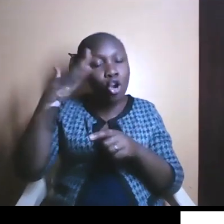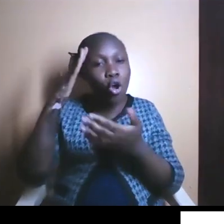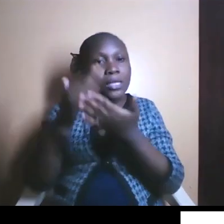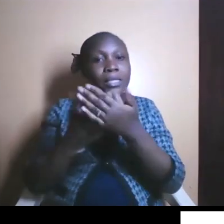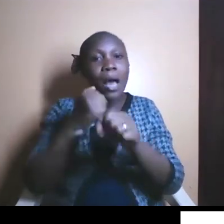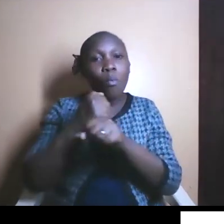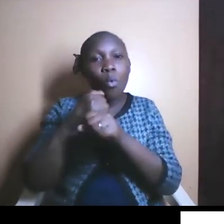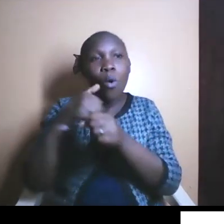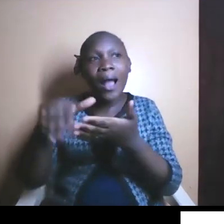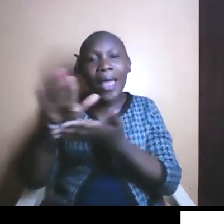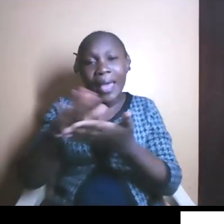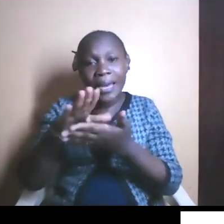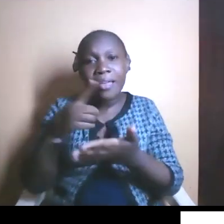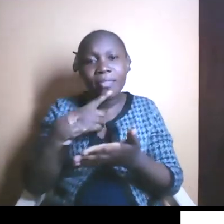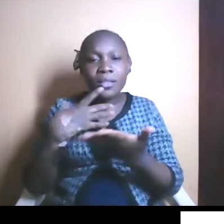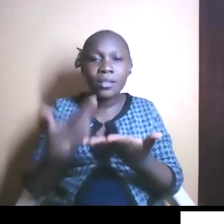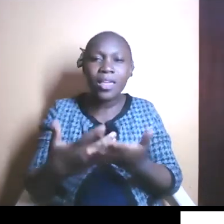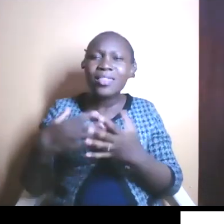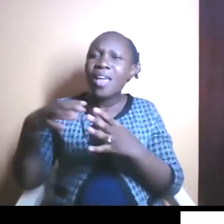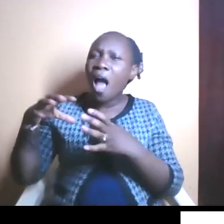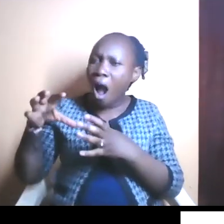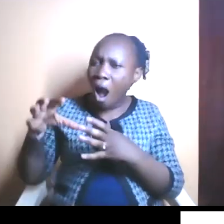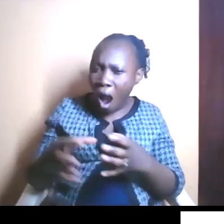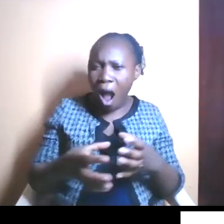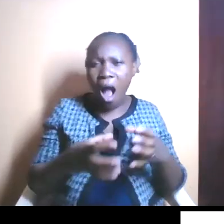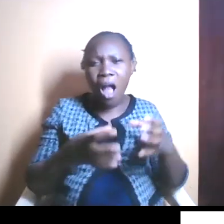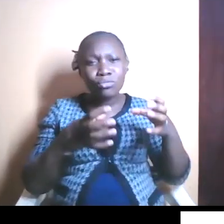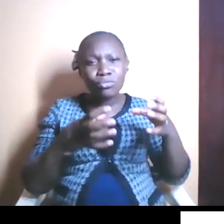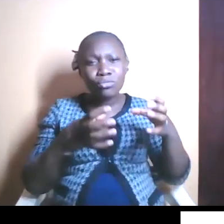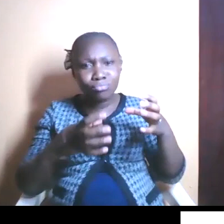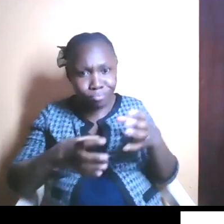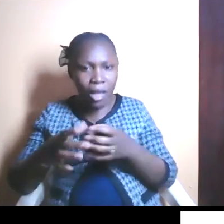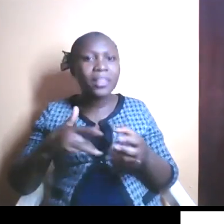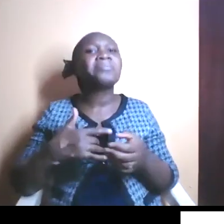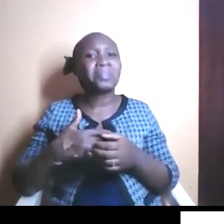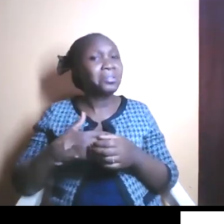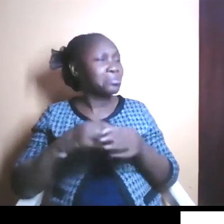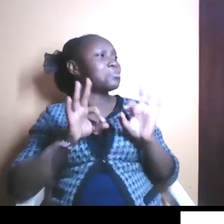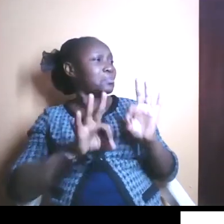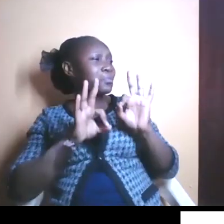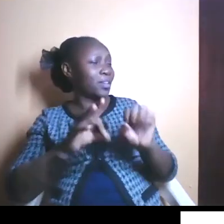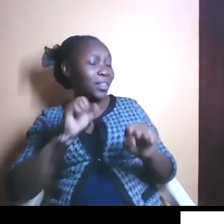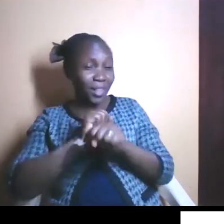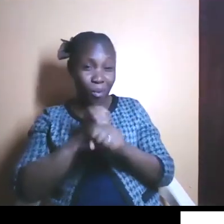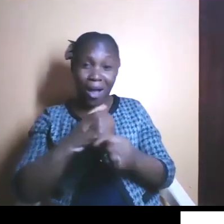they argue very loudly, it makes them more productive, in order to make a decision. So these are